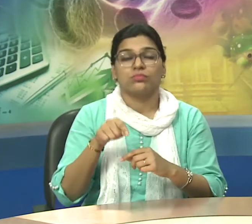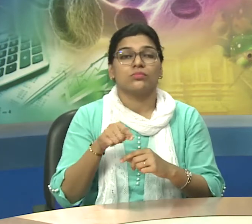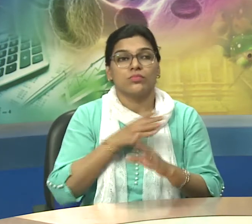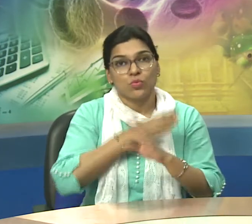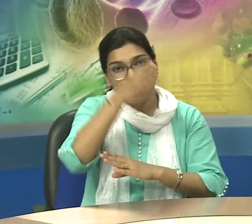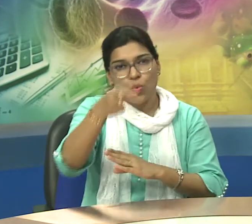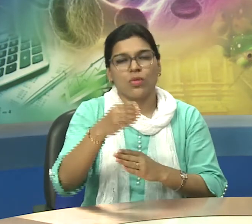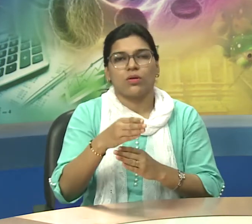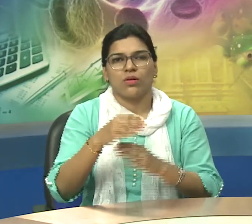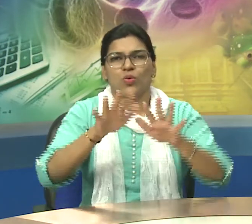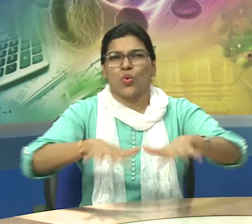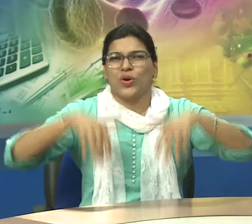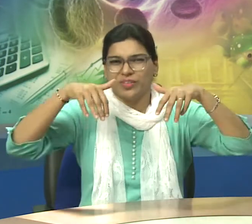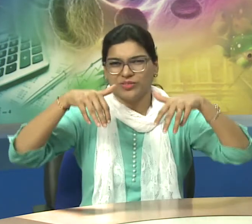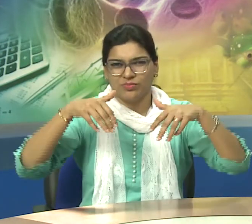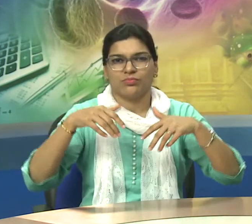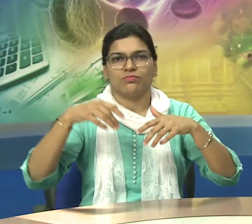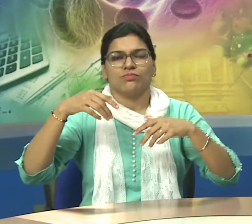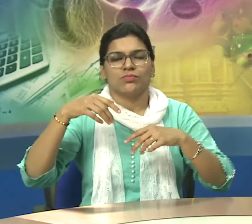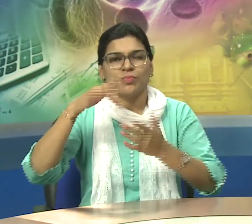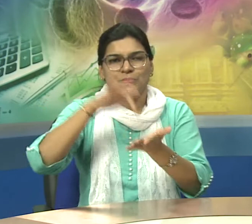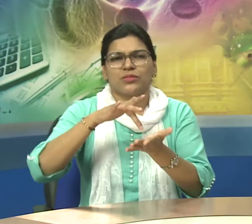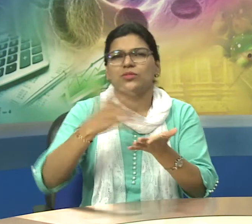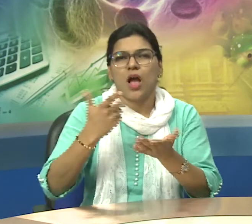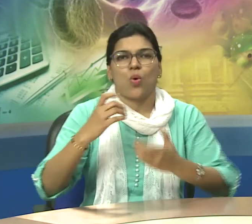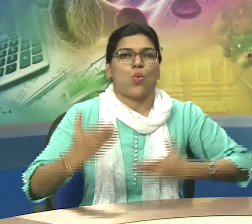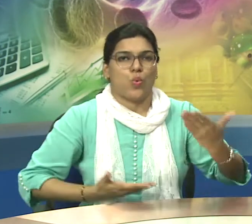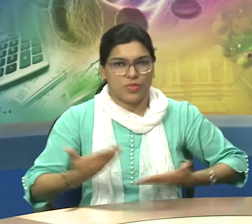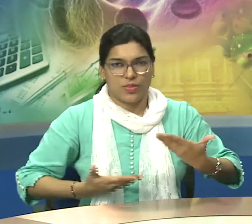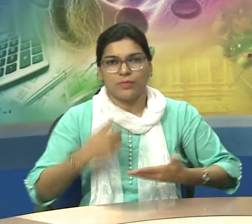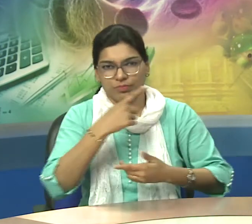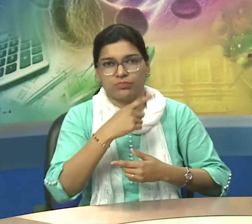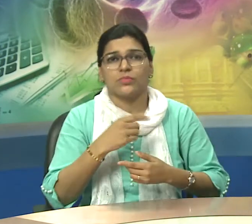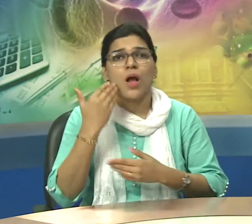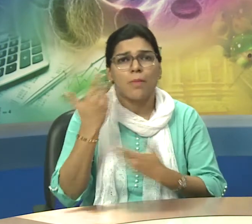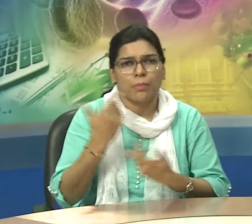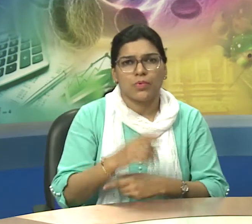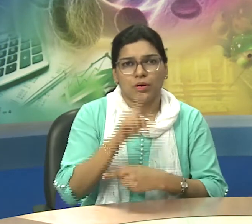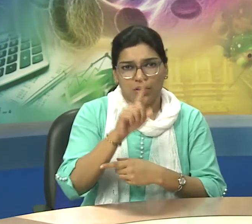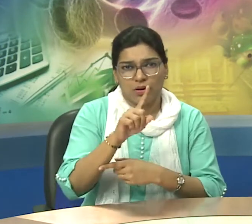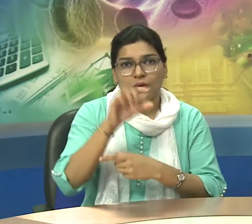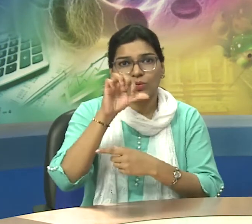His concert at the All India Music Conference in